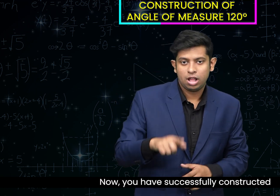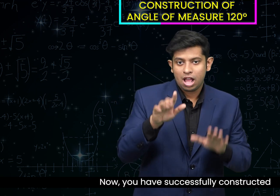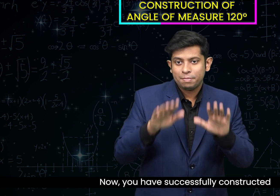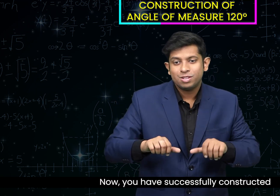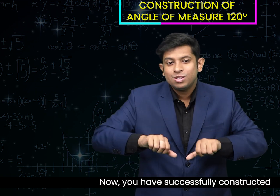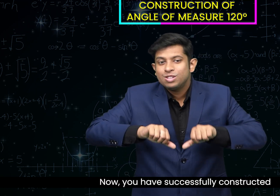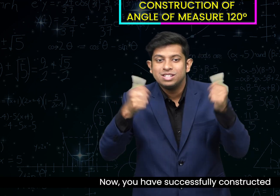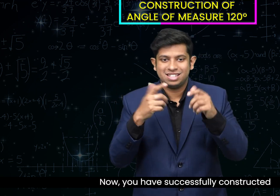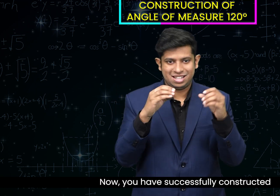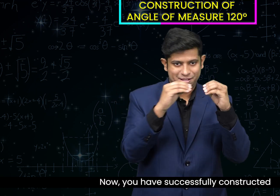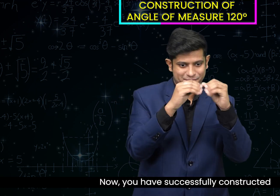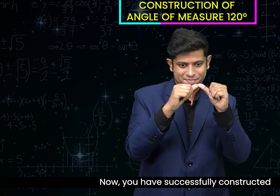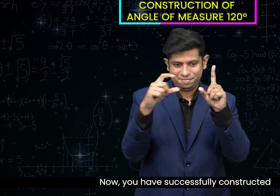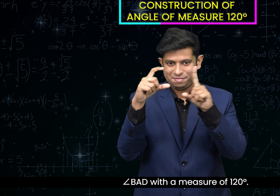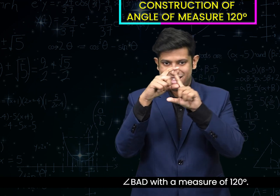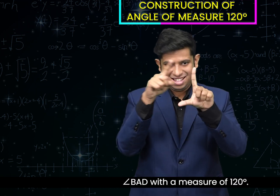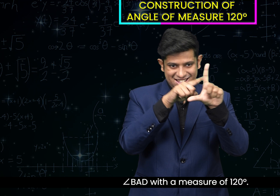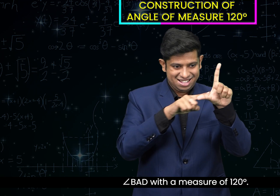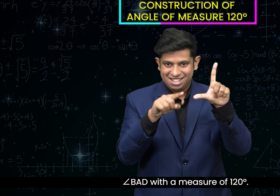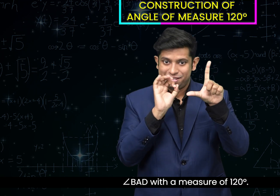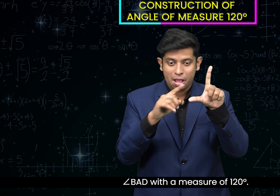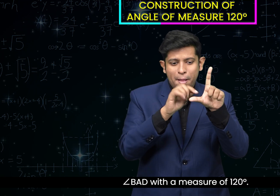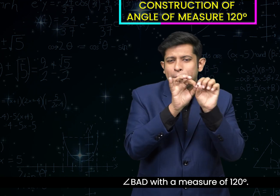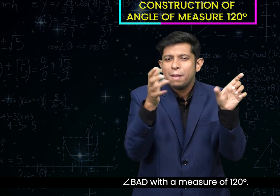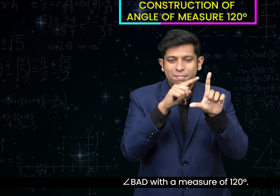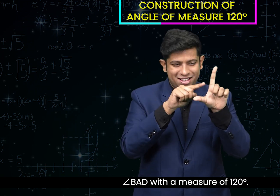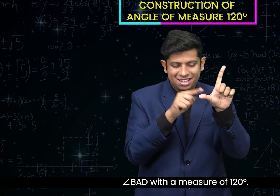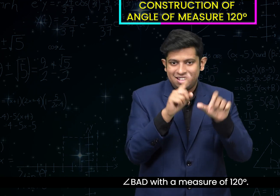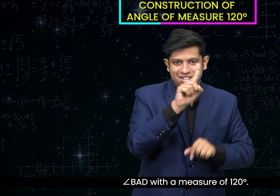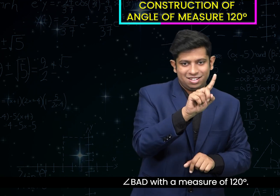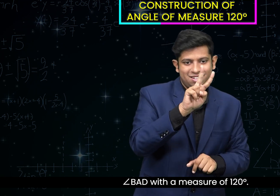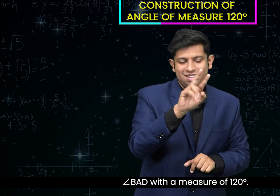Now you have successfully constructed angle BAD with a measure of 120 degrees.